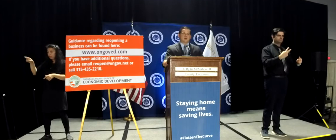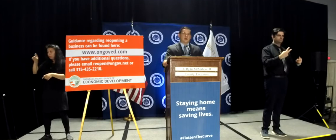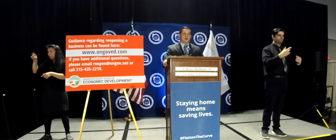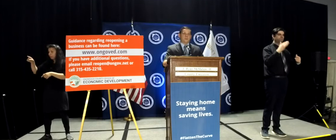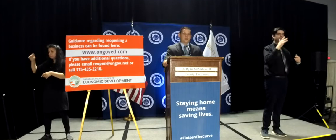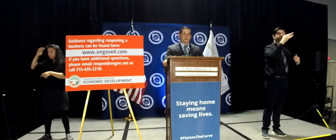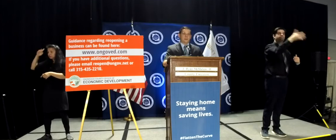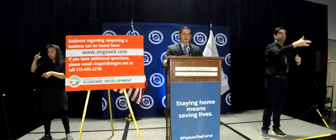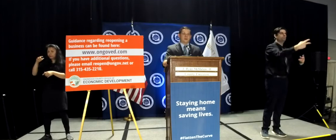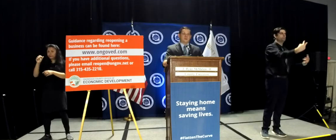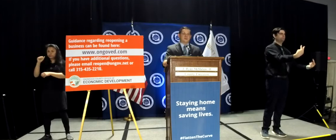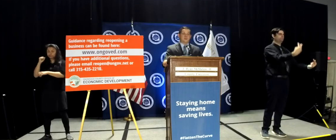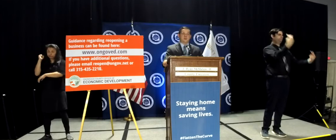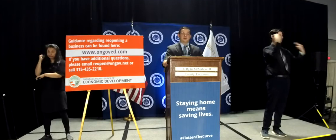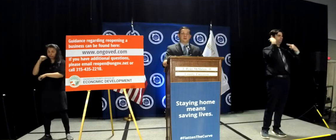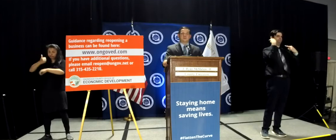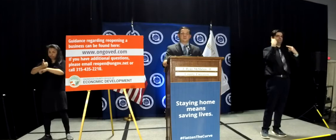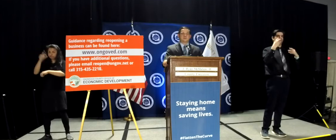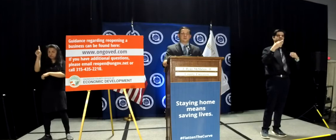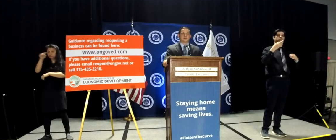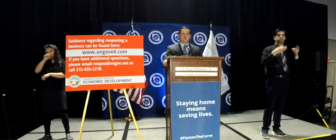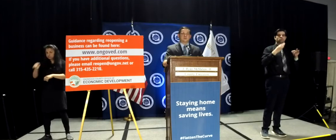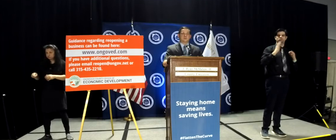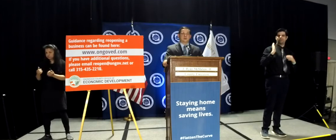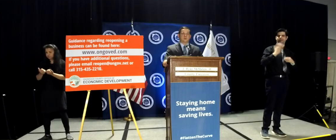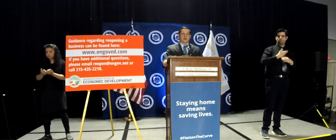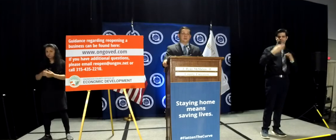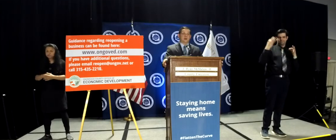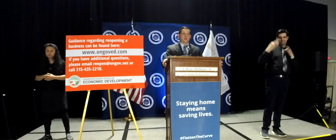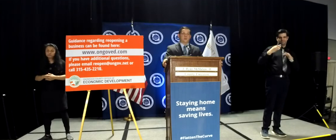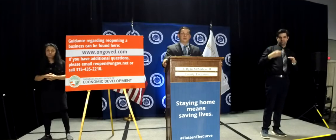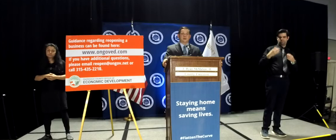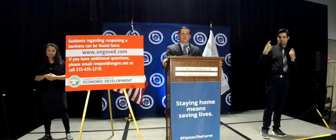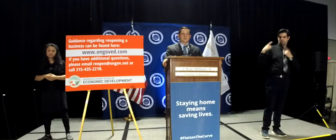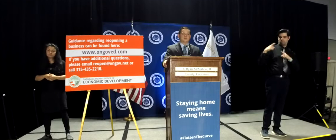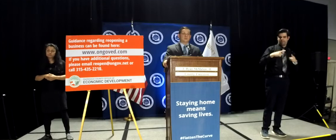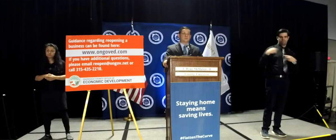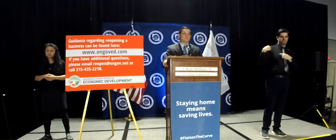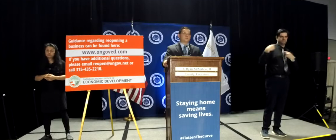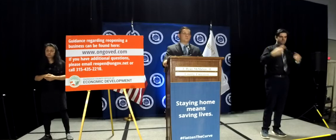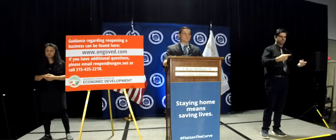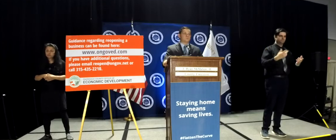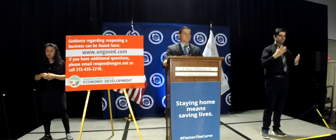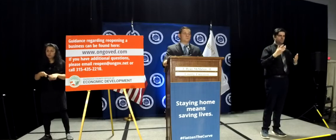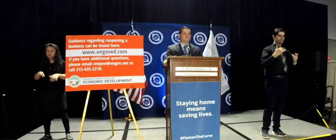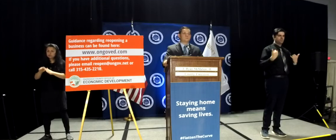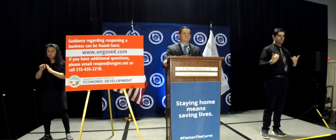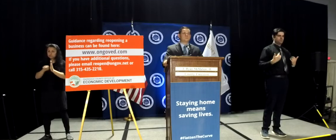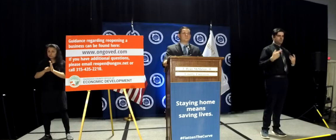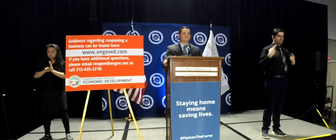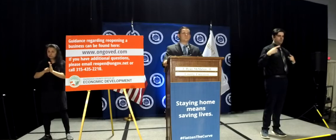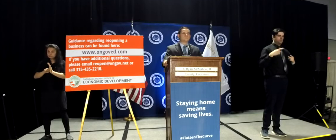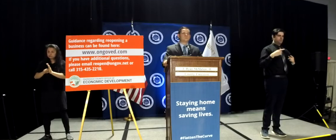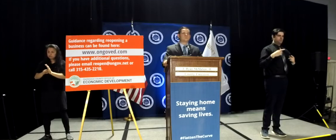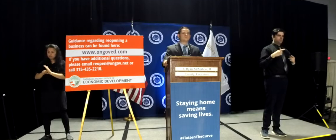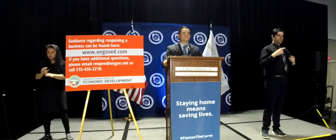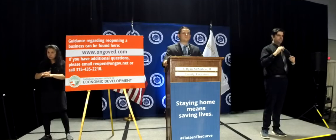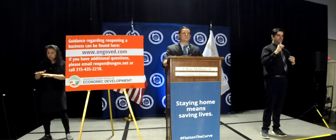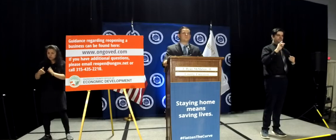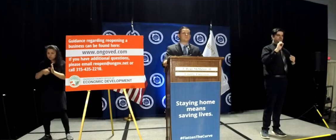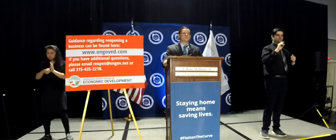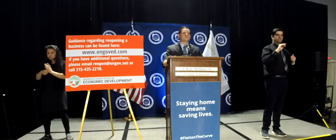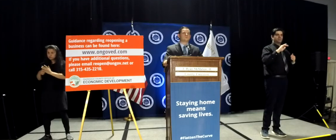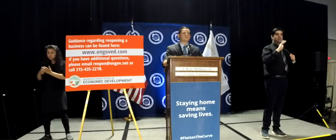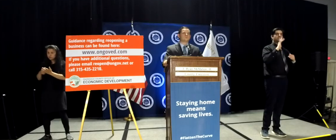necessary. I think the state pivoted, and we got the outcome we needed. Some of the guidance that came out from the